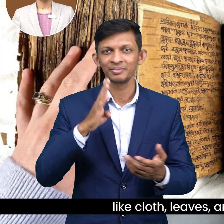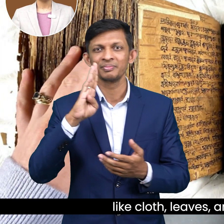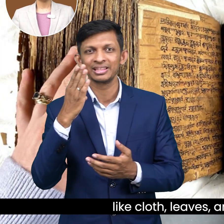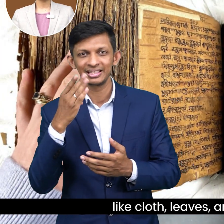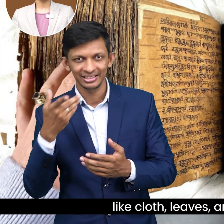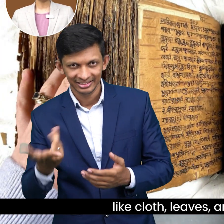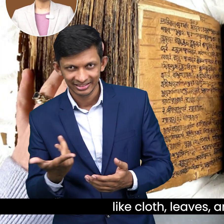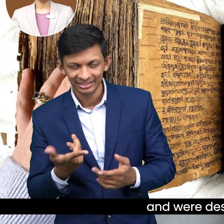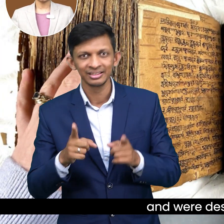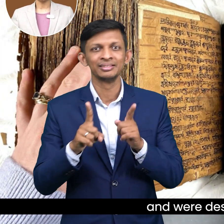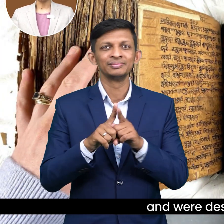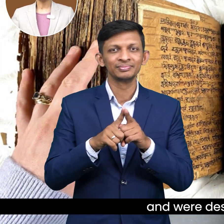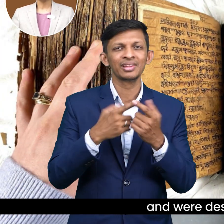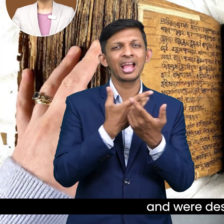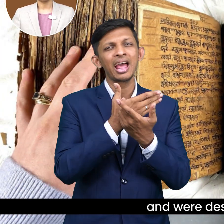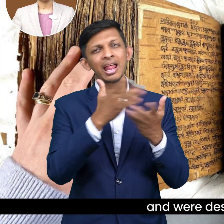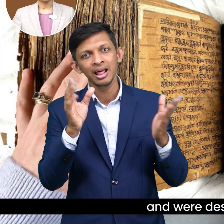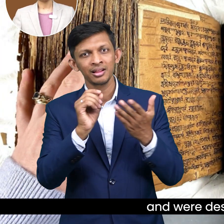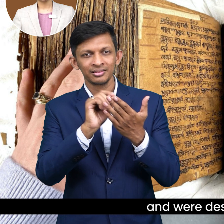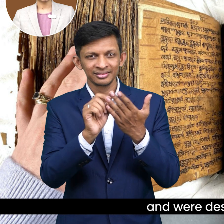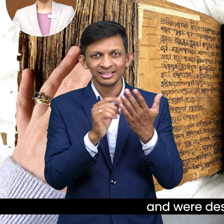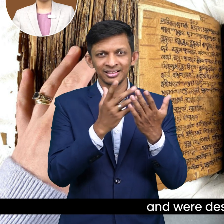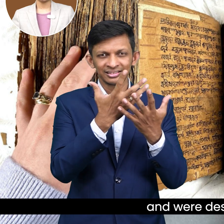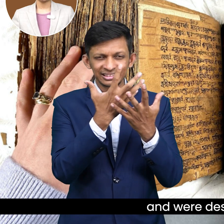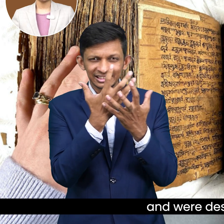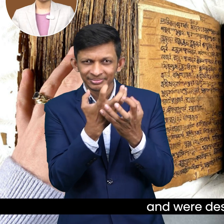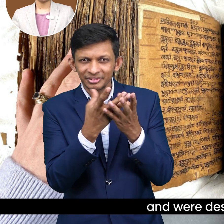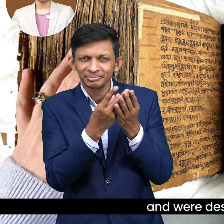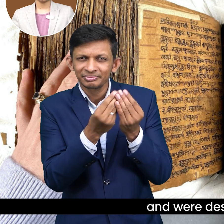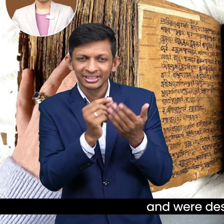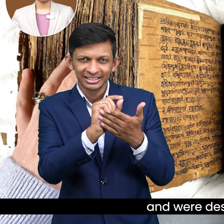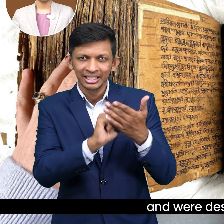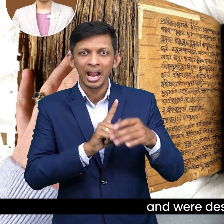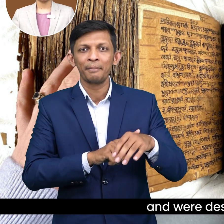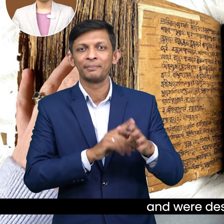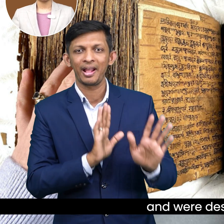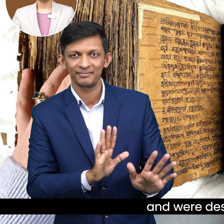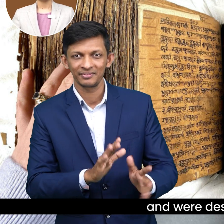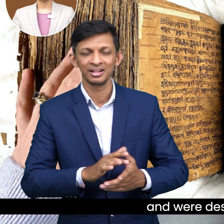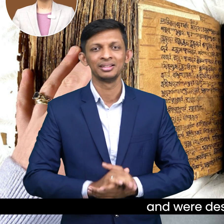bark which decayed and were destroyed over time.